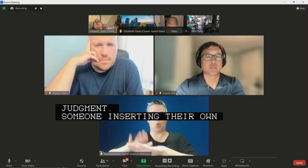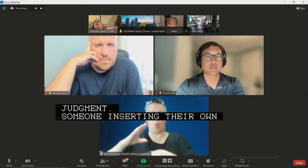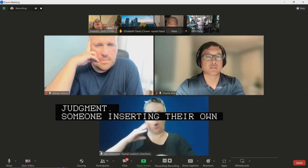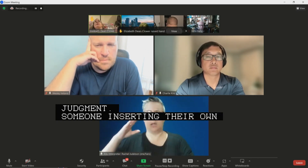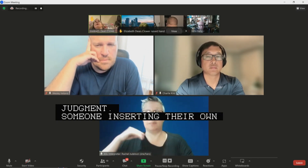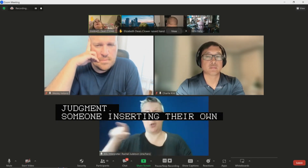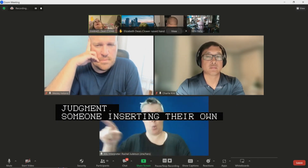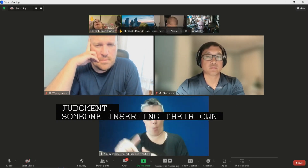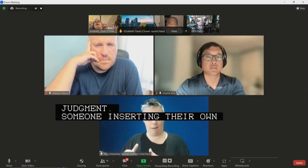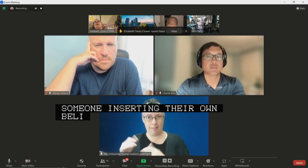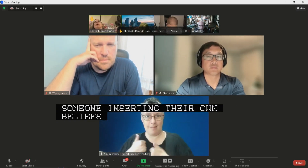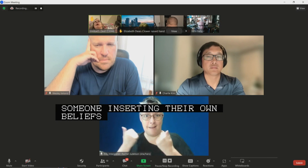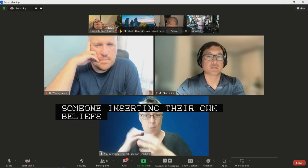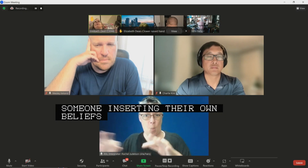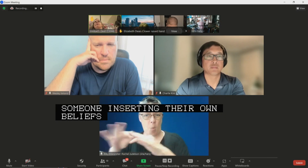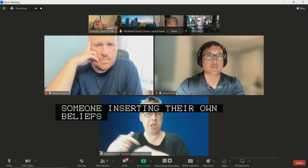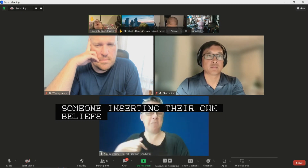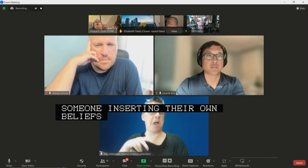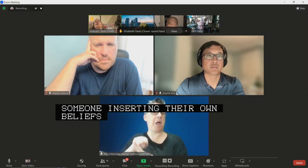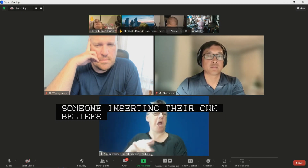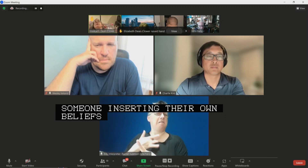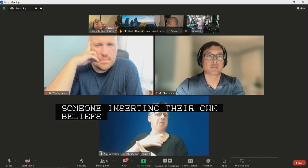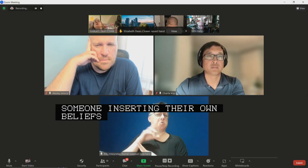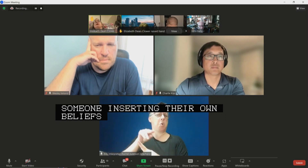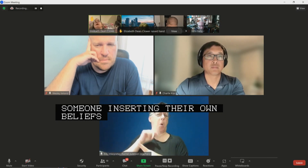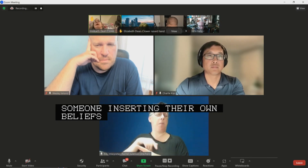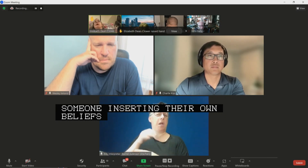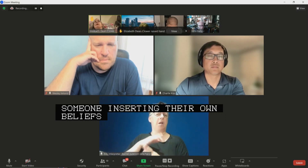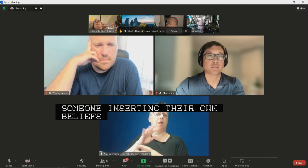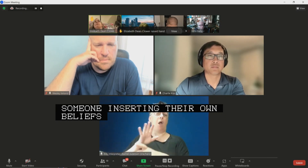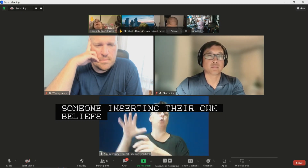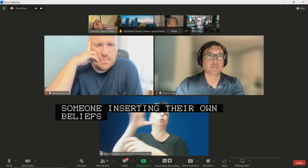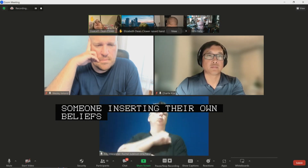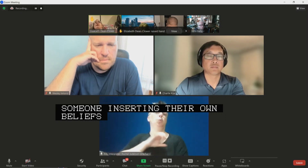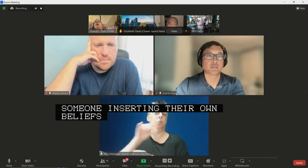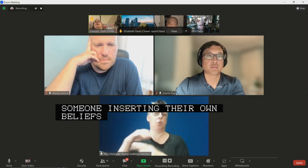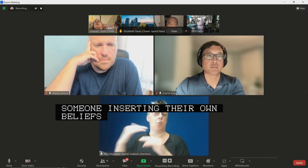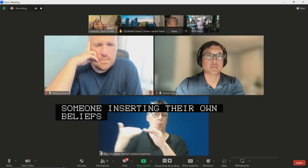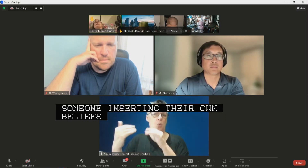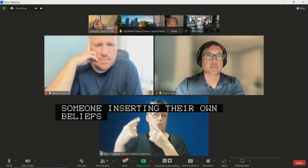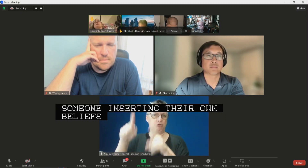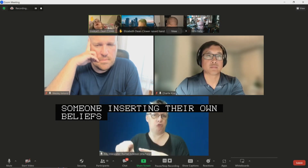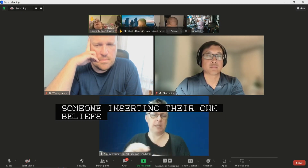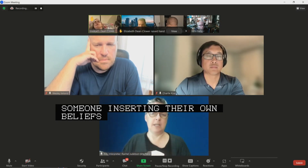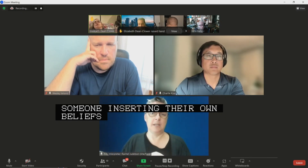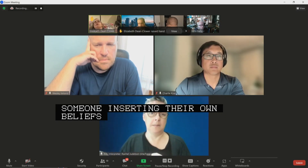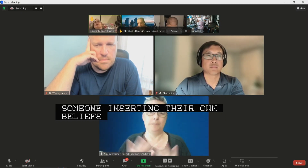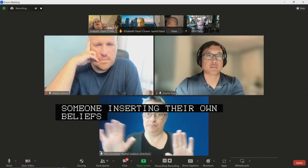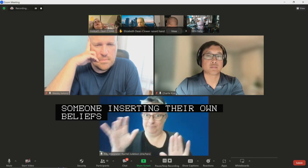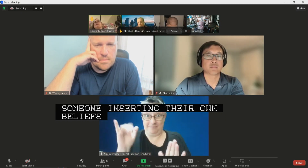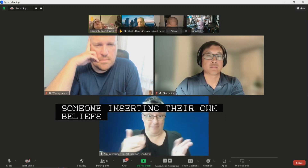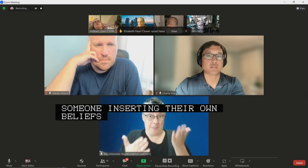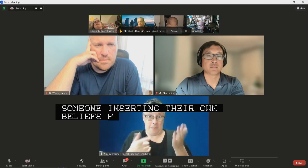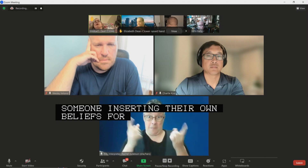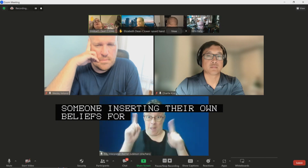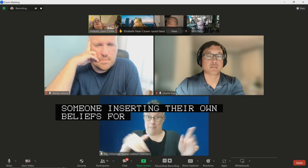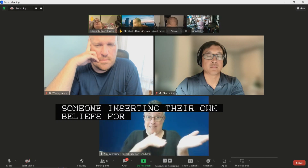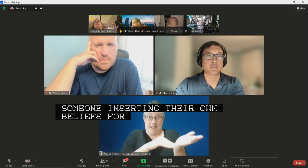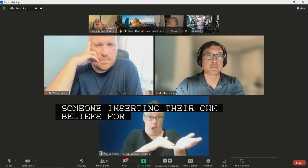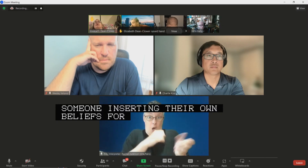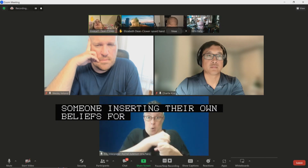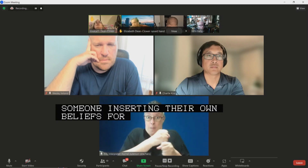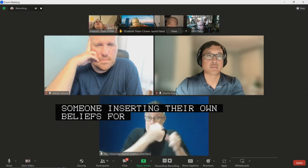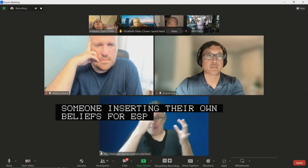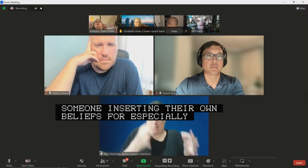for someone even, or especially in this case, a doctor who could make a decision like